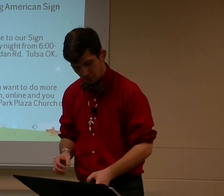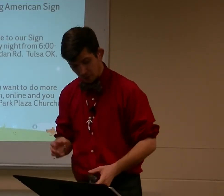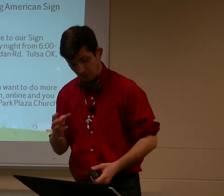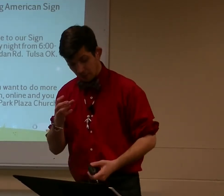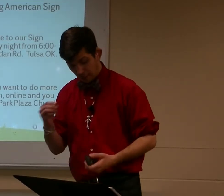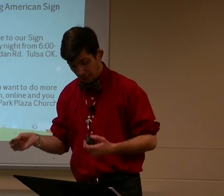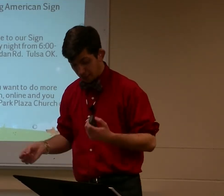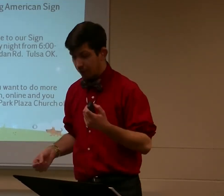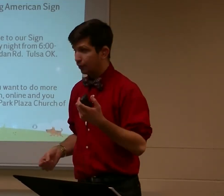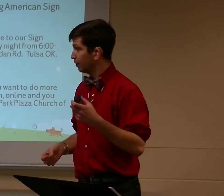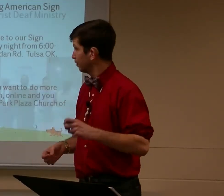And